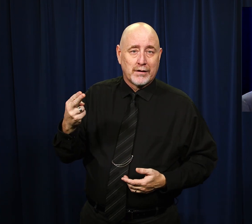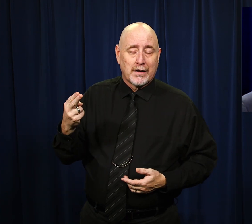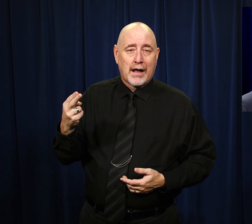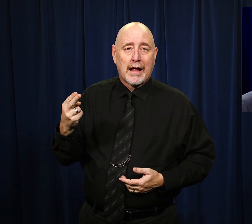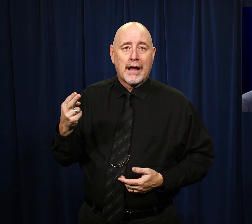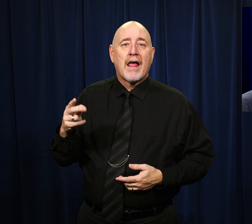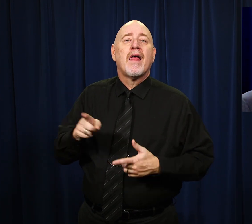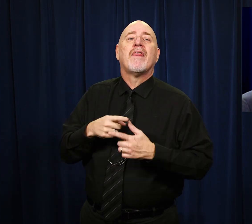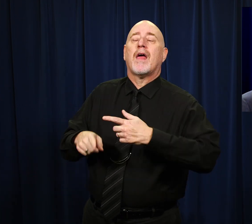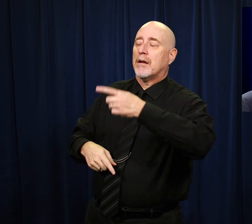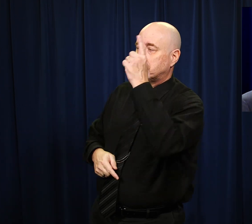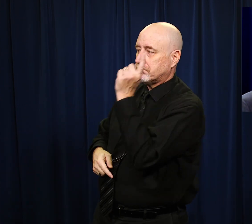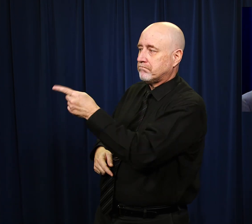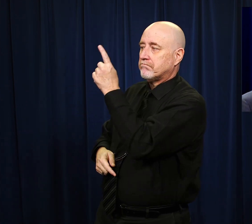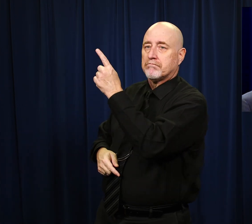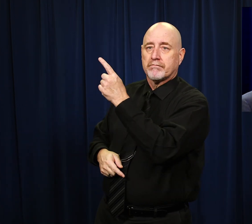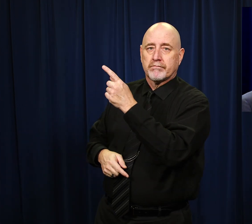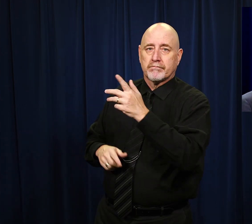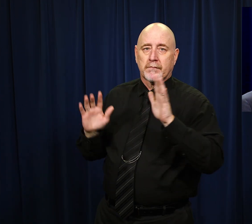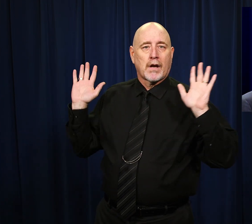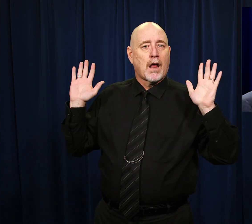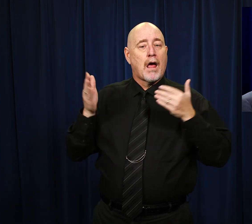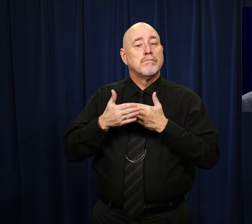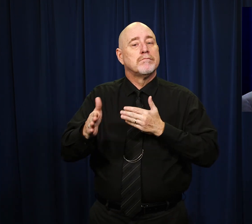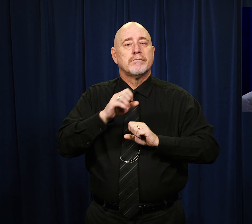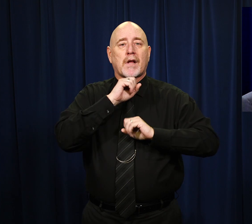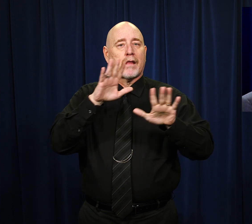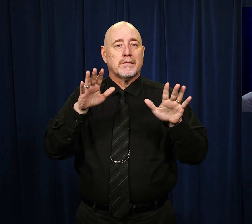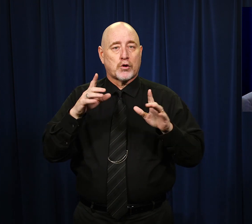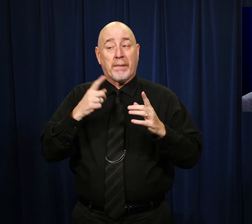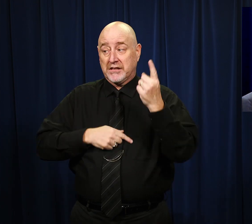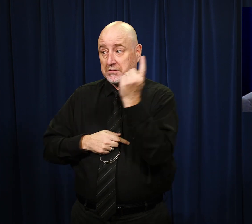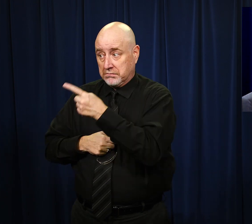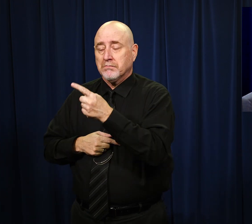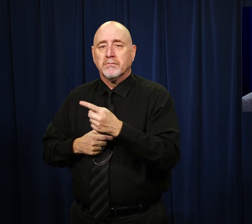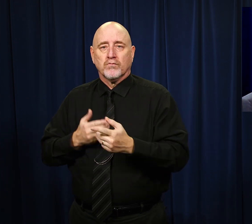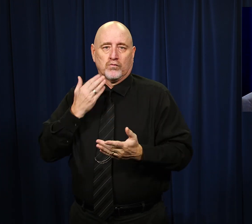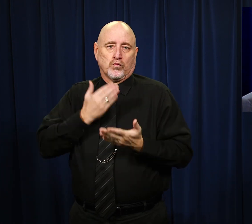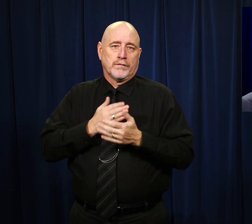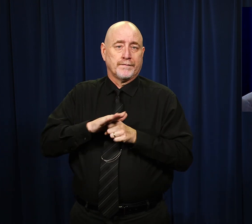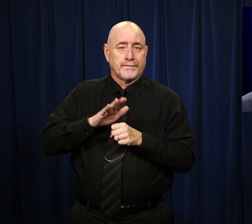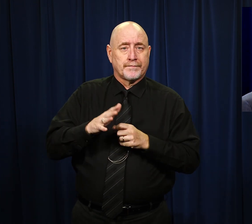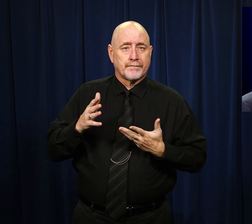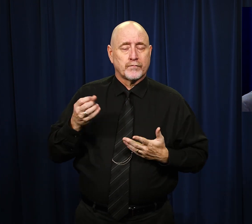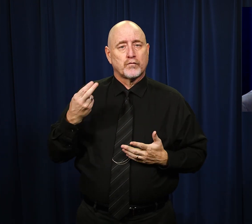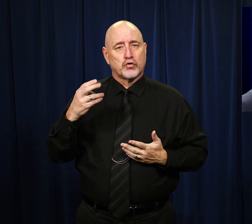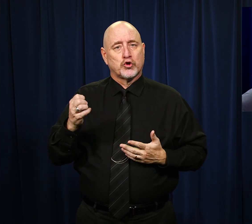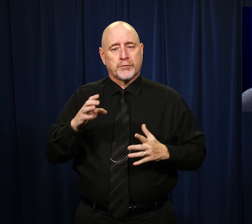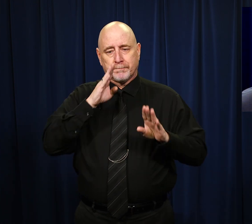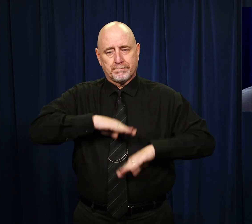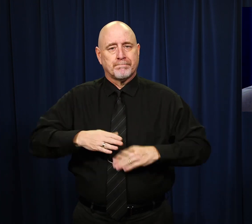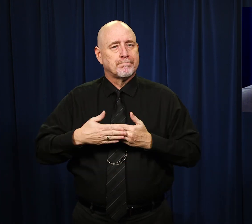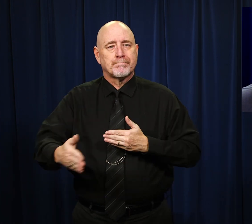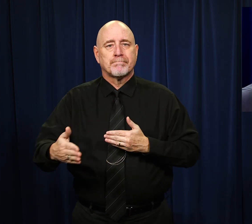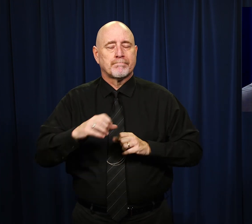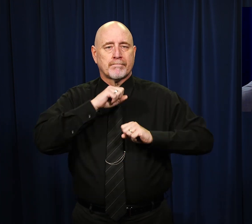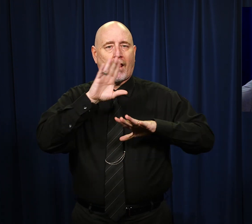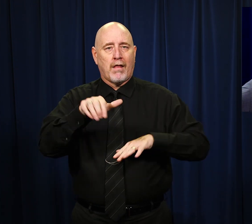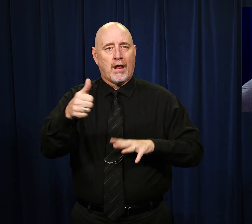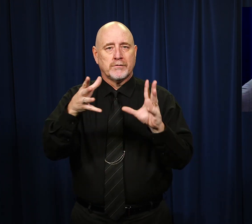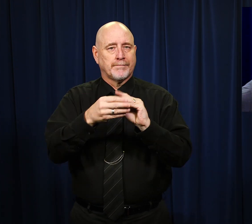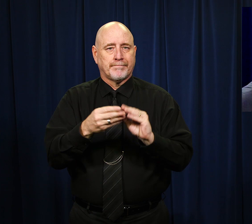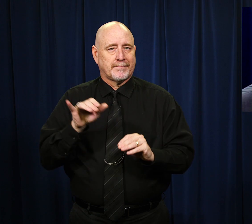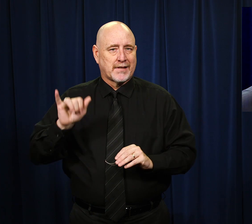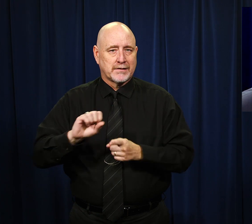she is rebuked, and nothing more is said of it. So the rebuke must have held for her. She then kept quiet. There's nothing else told